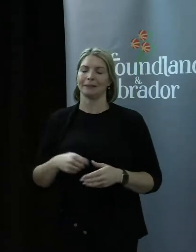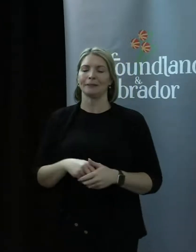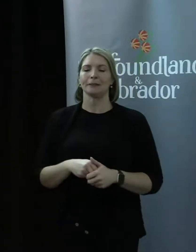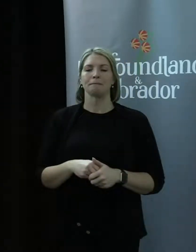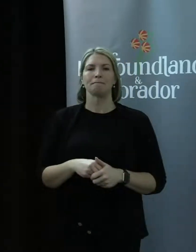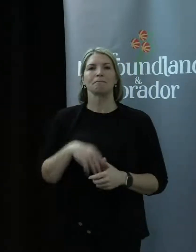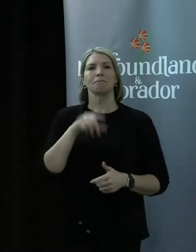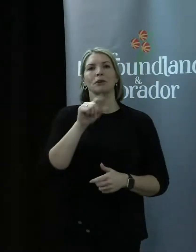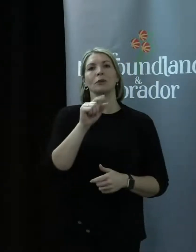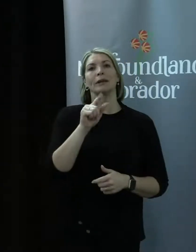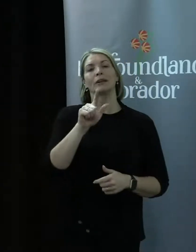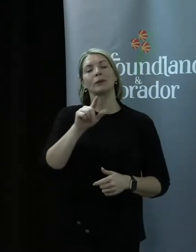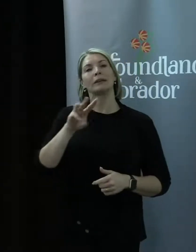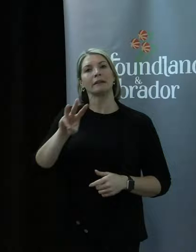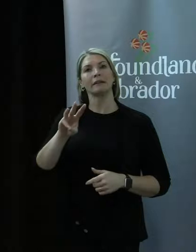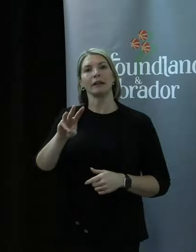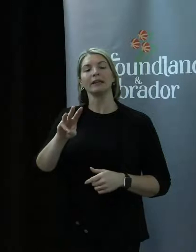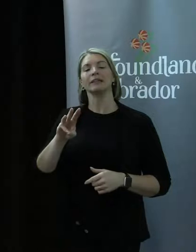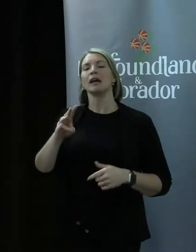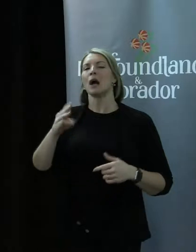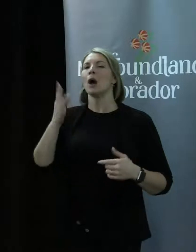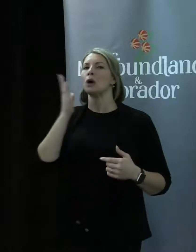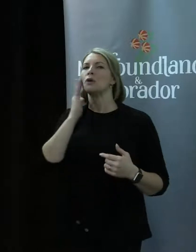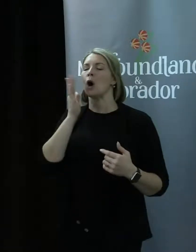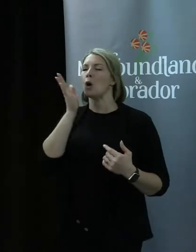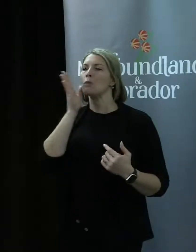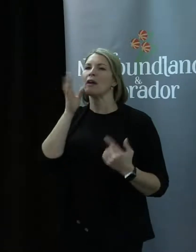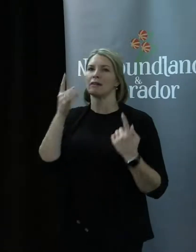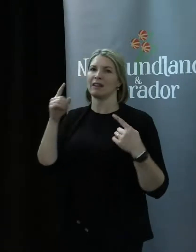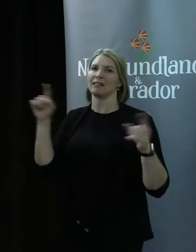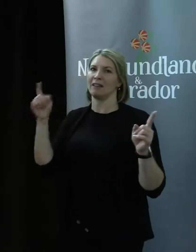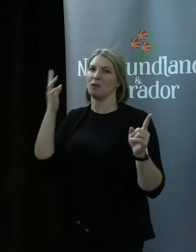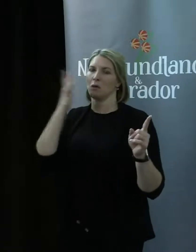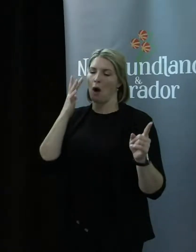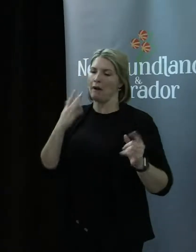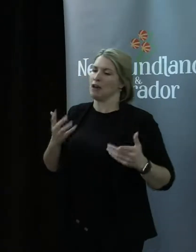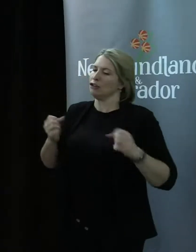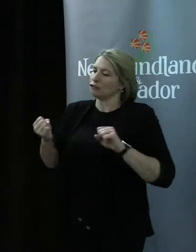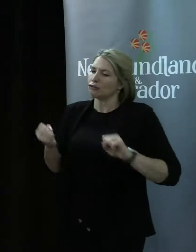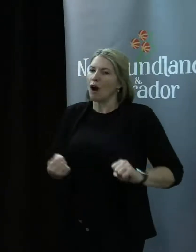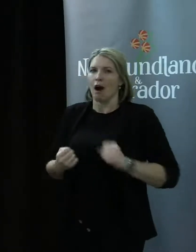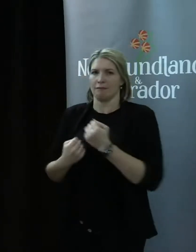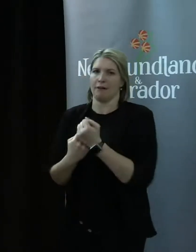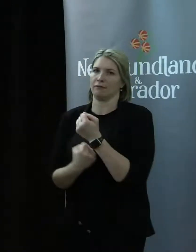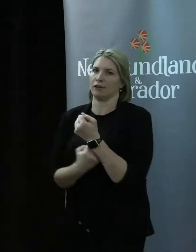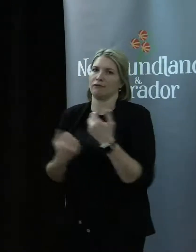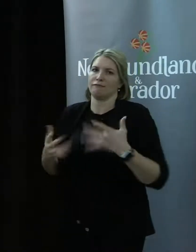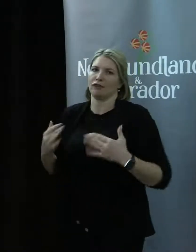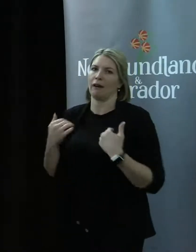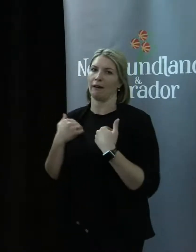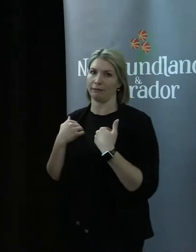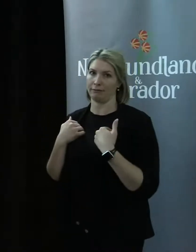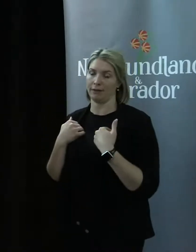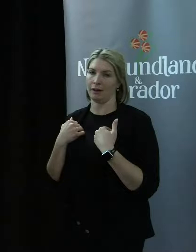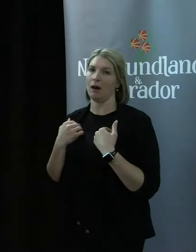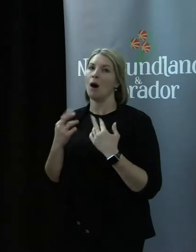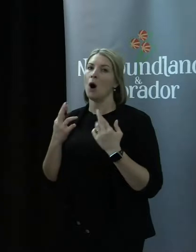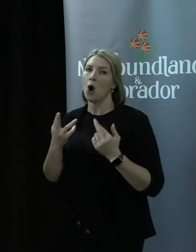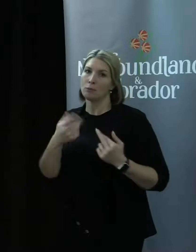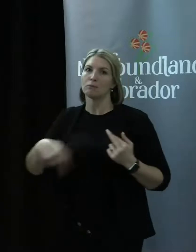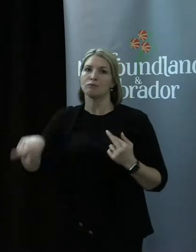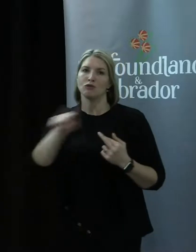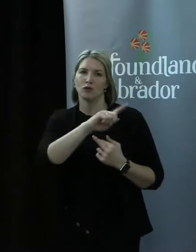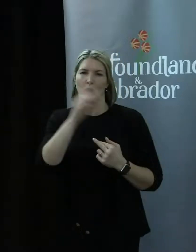this collaboration. We're sure that each and every one of you in tourism will see yourself represented in this new